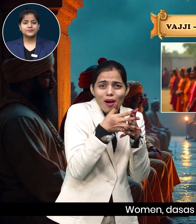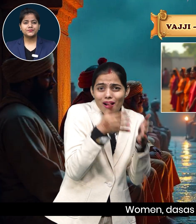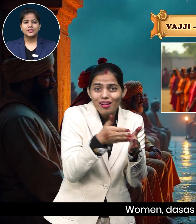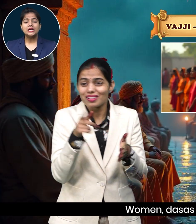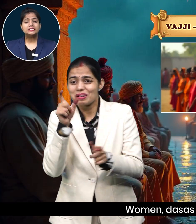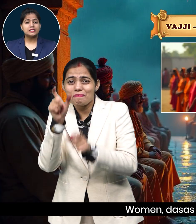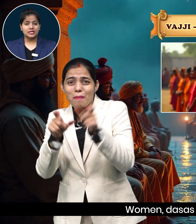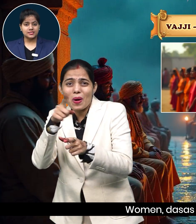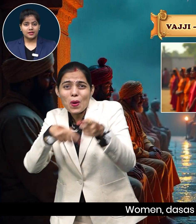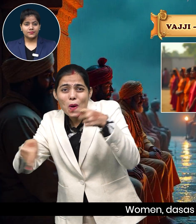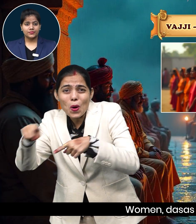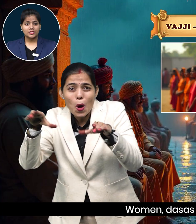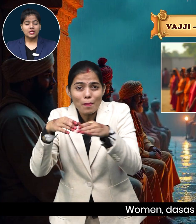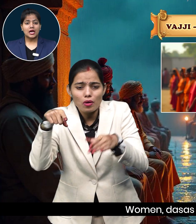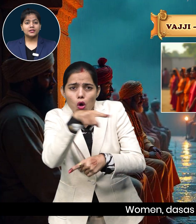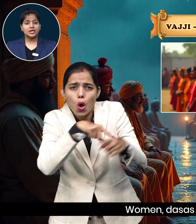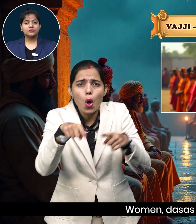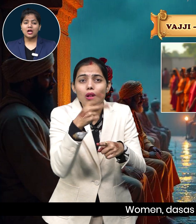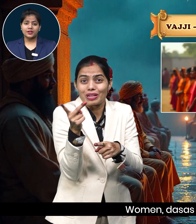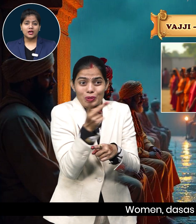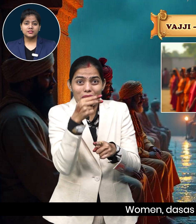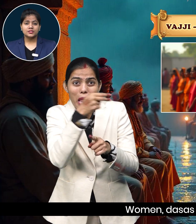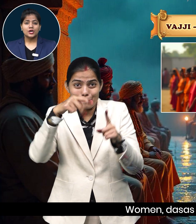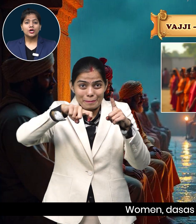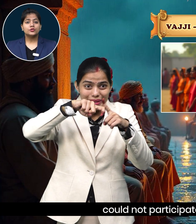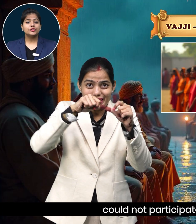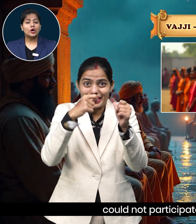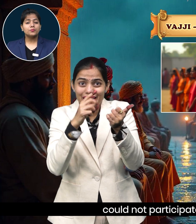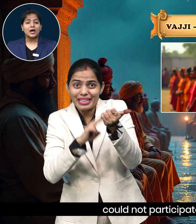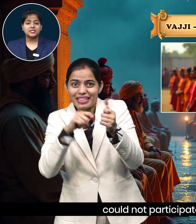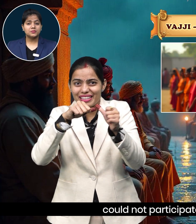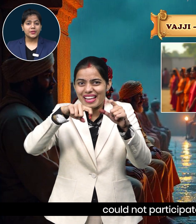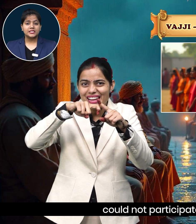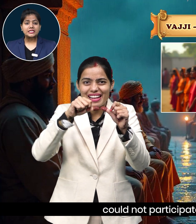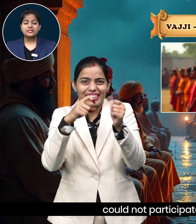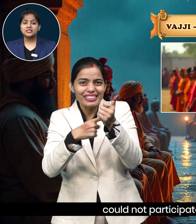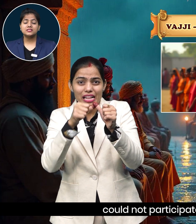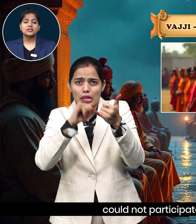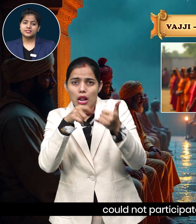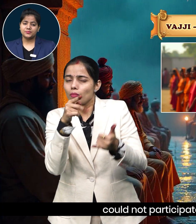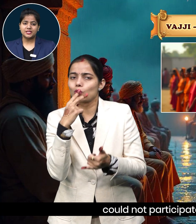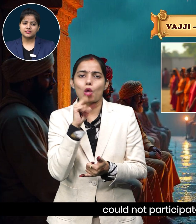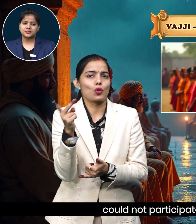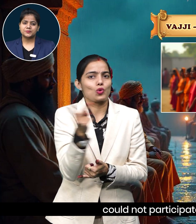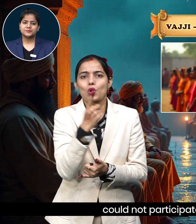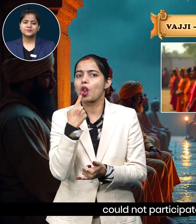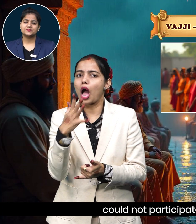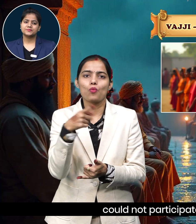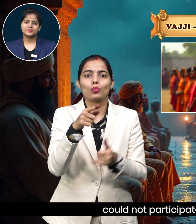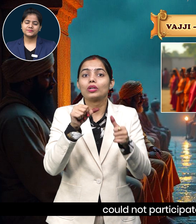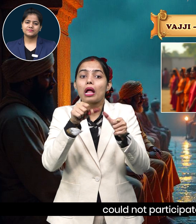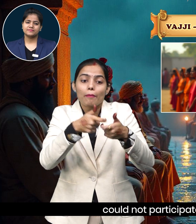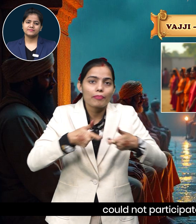Women, dasa, and karmkaras could not participate in these assemblies.